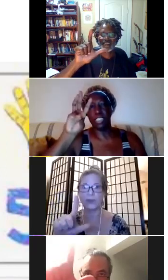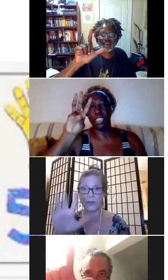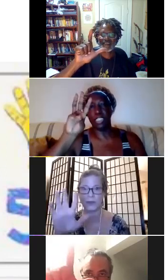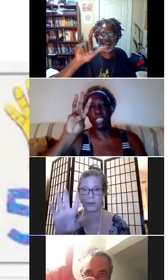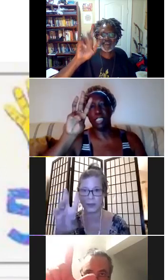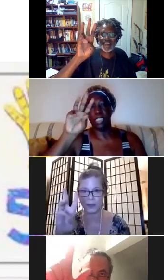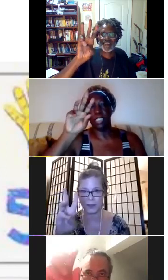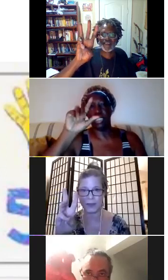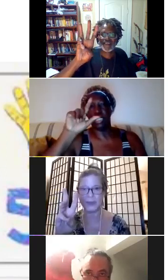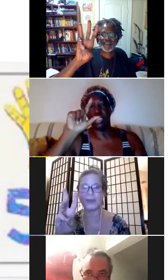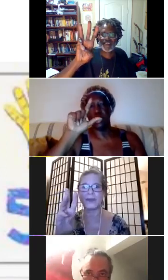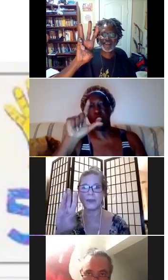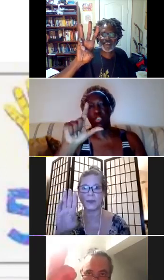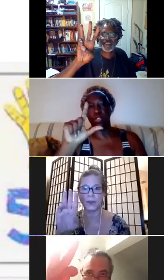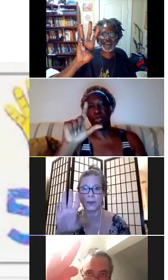26,